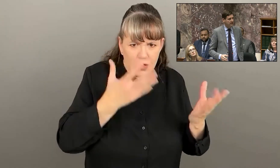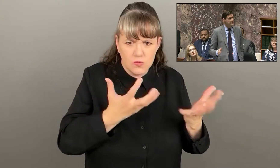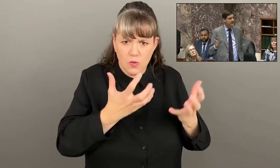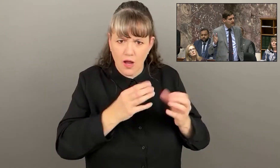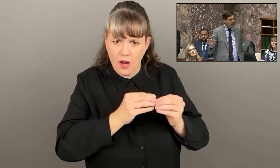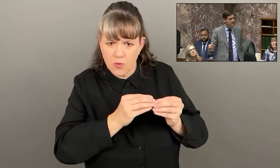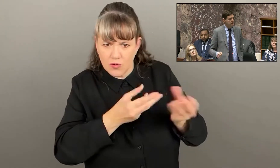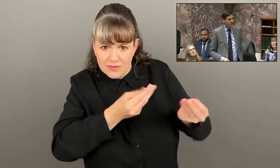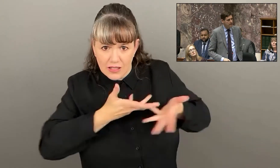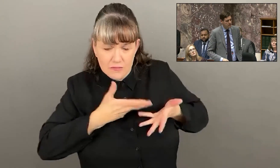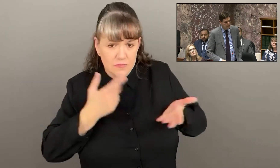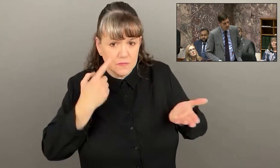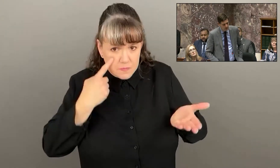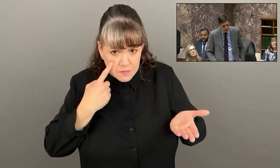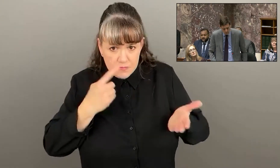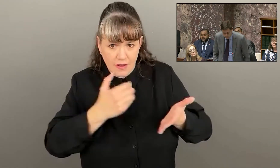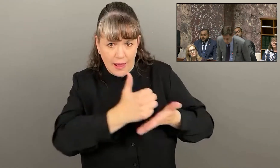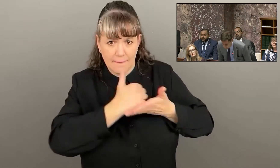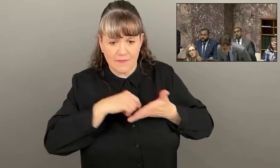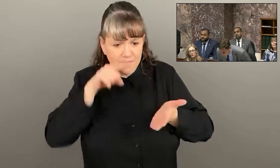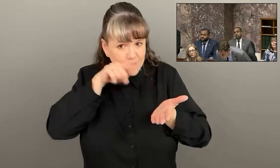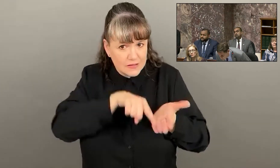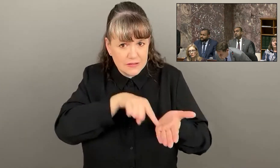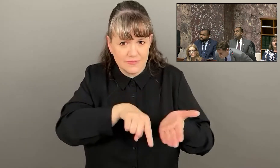along. The exact opposite of what the member's alleging.